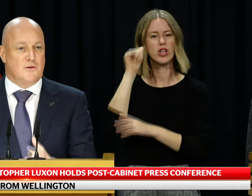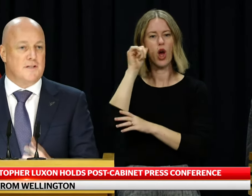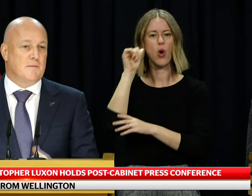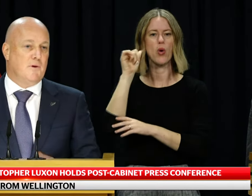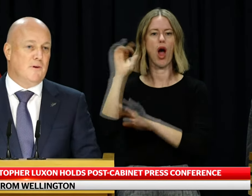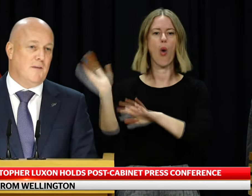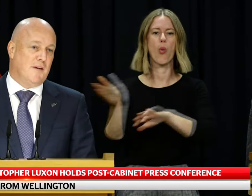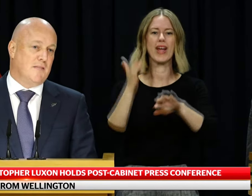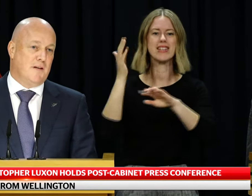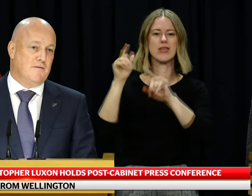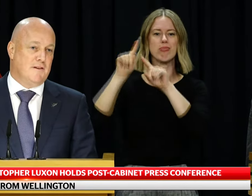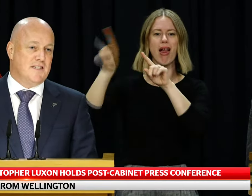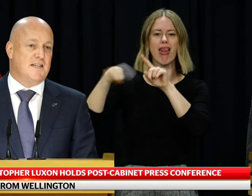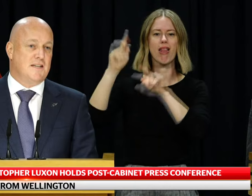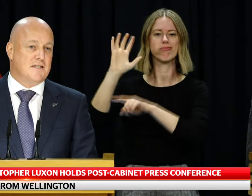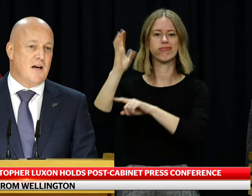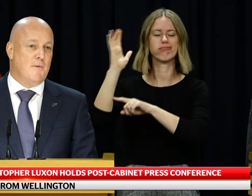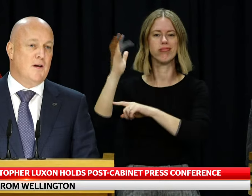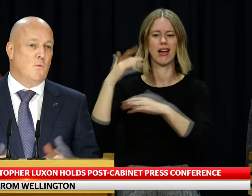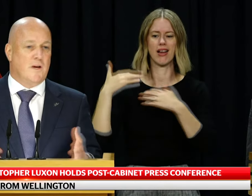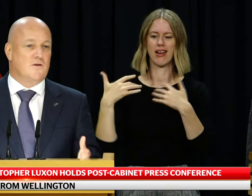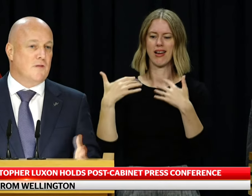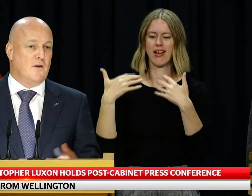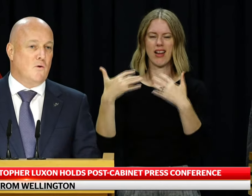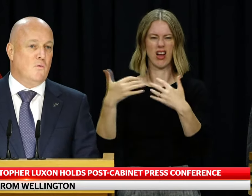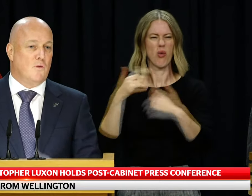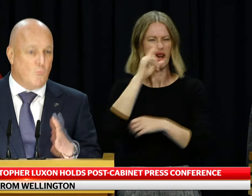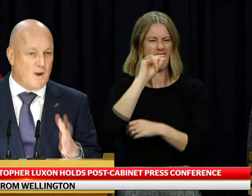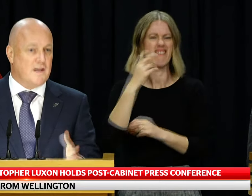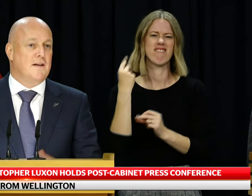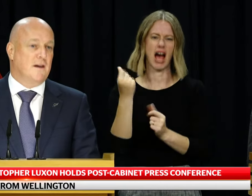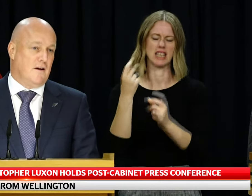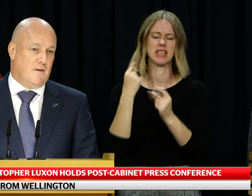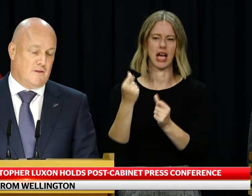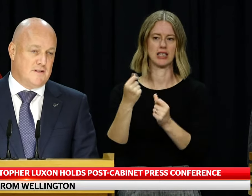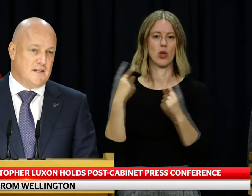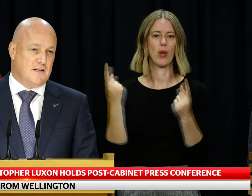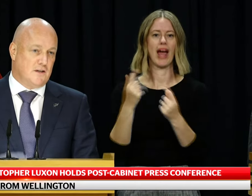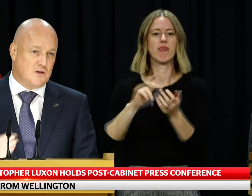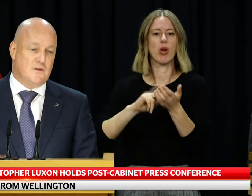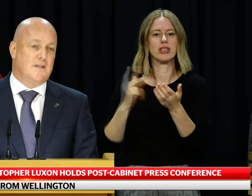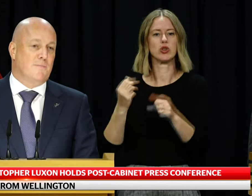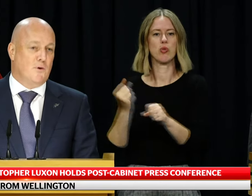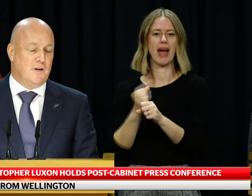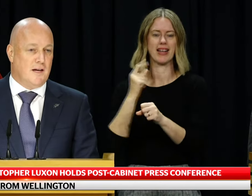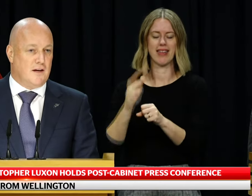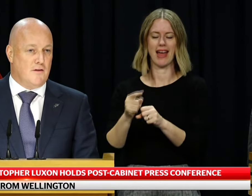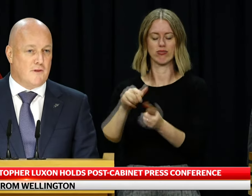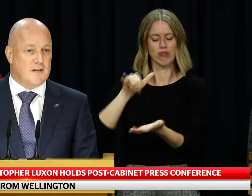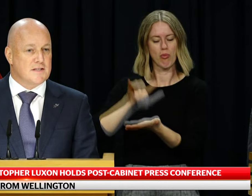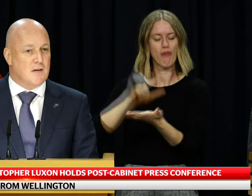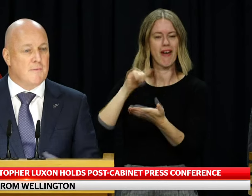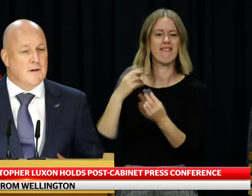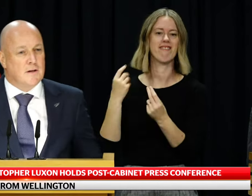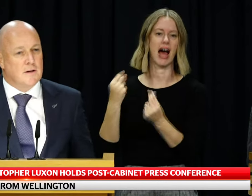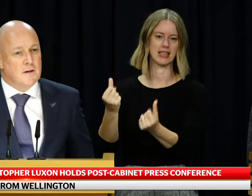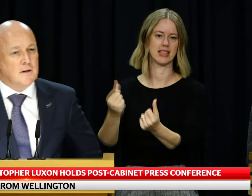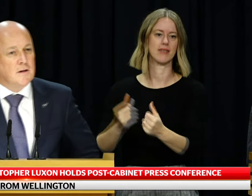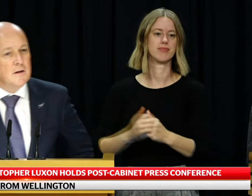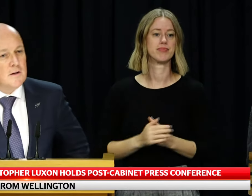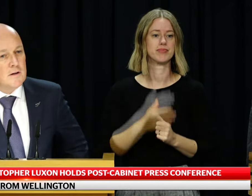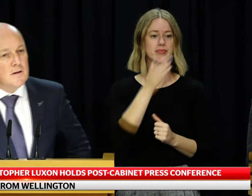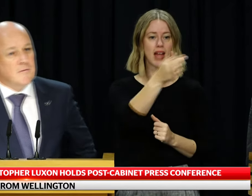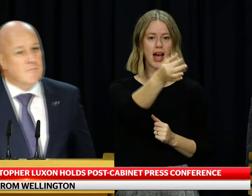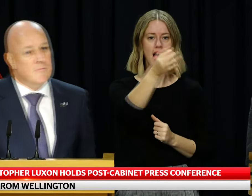technology, 2 years to build it, and we get the benefit in 10 years' time. We can do that all with 1 year of consenting and 2 years of building and get it in 3 years' time.